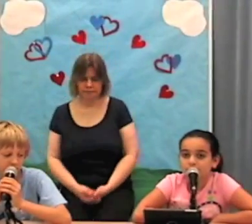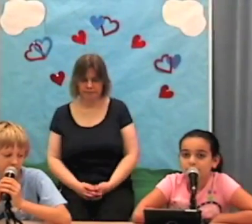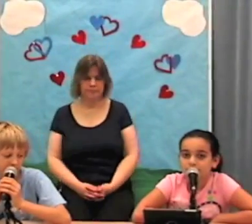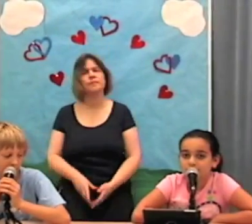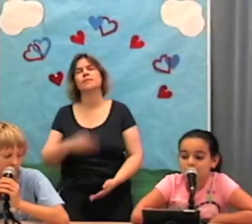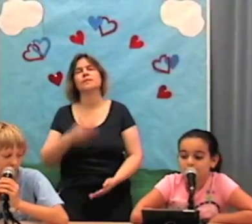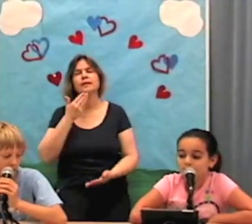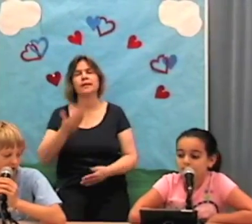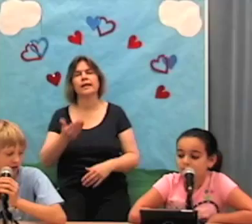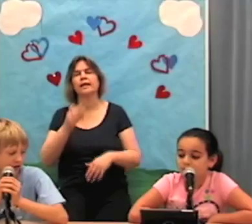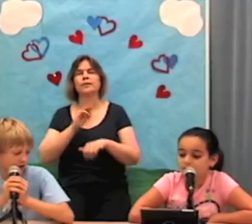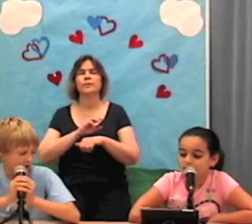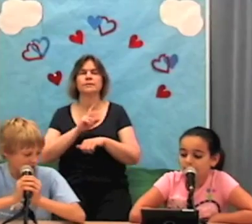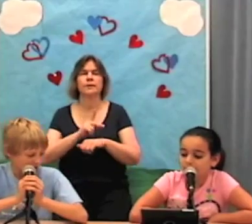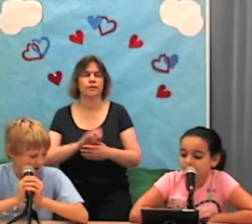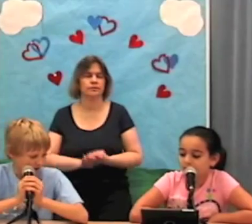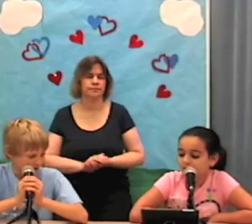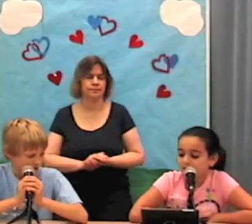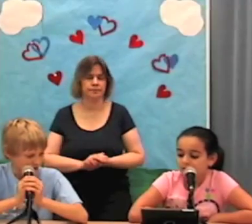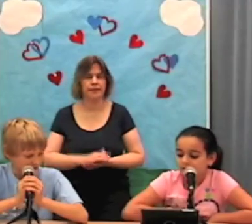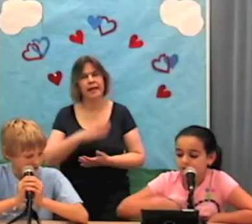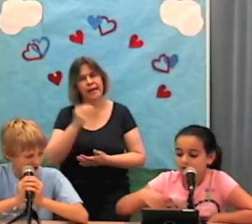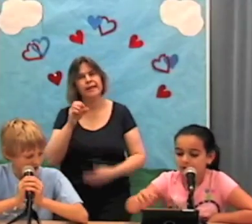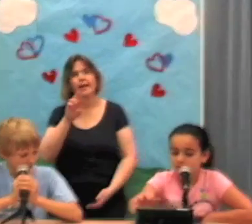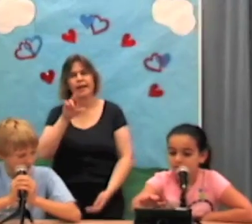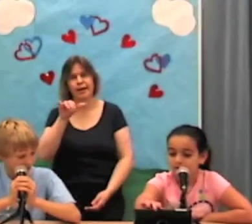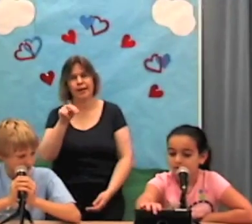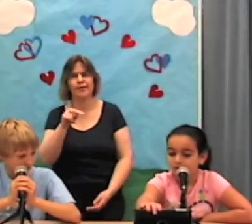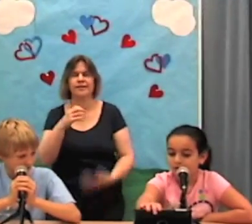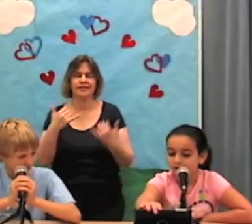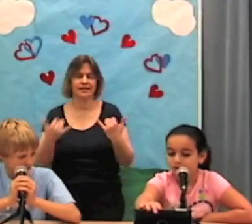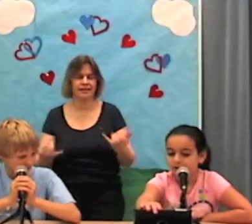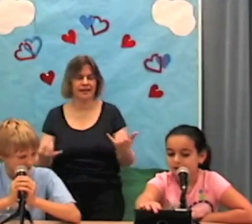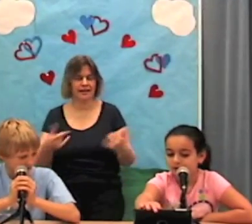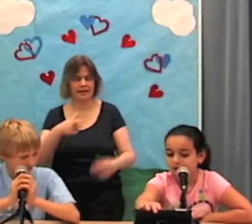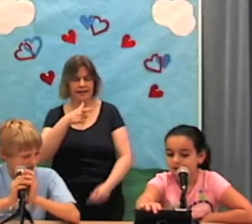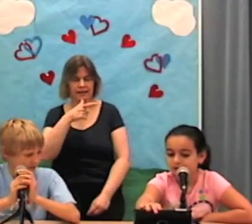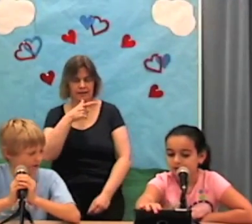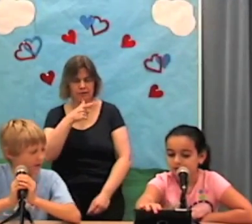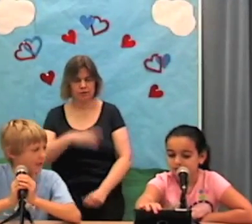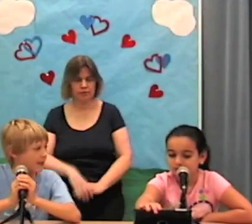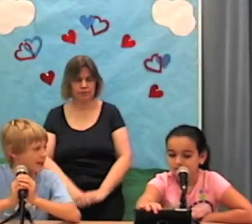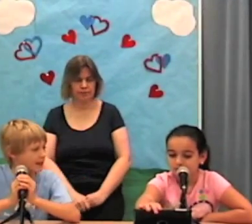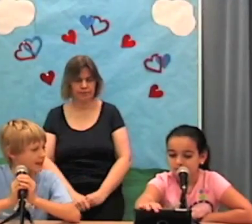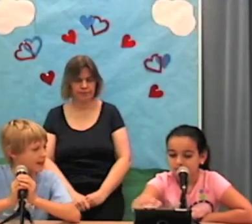Thank you, Miss Powers. And Aaron. Today for lunch is